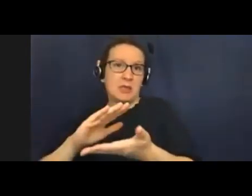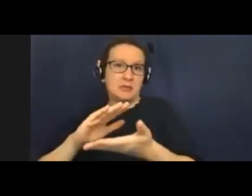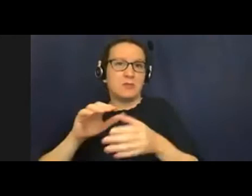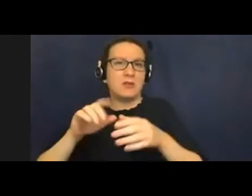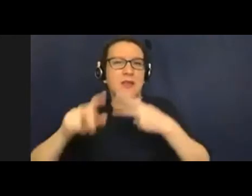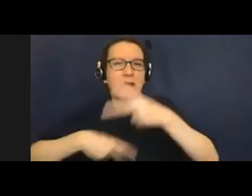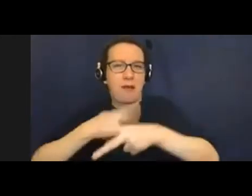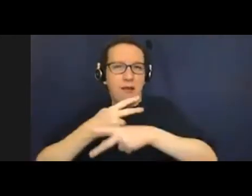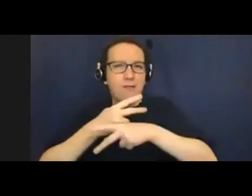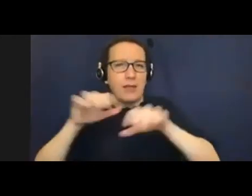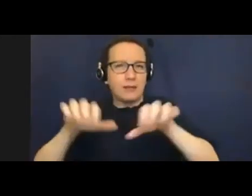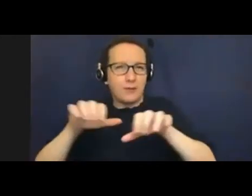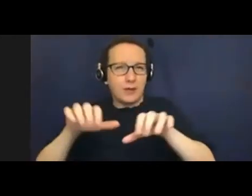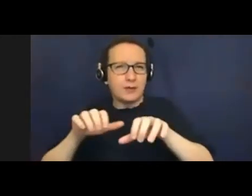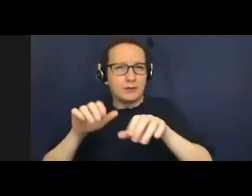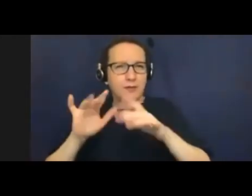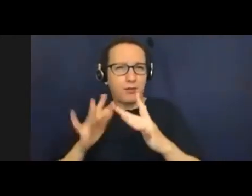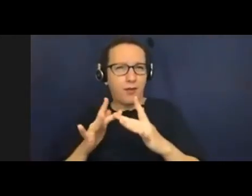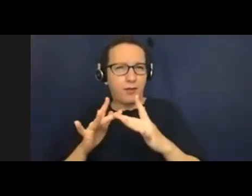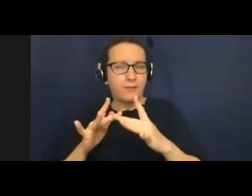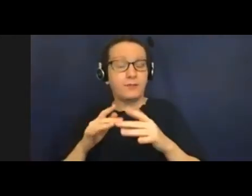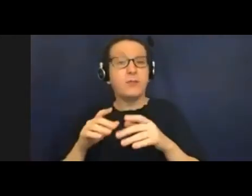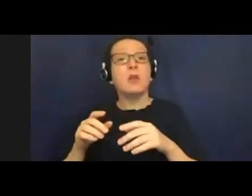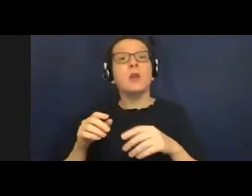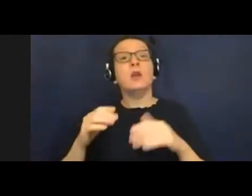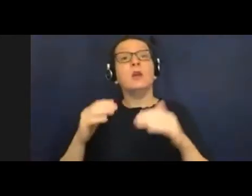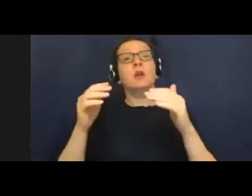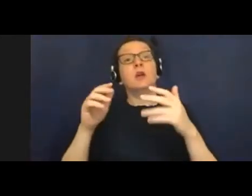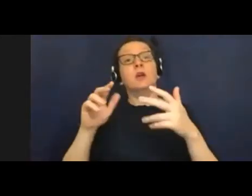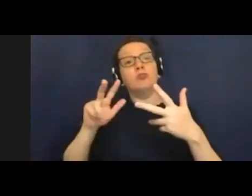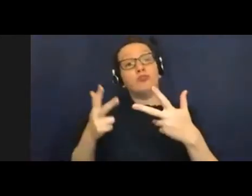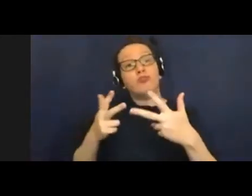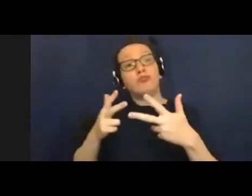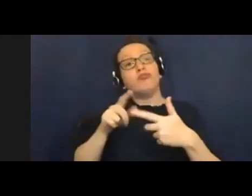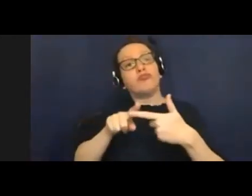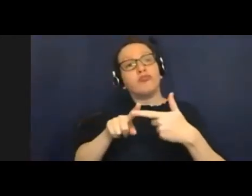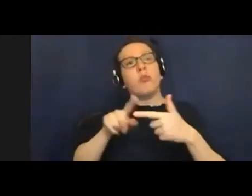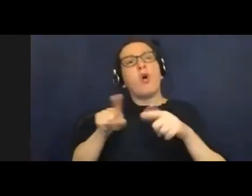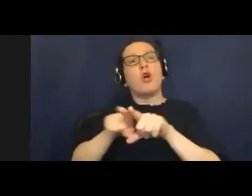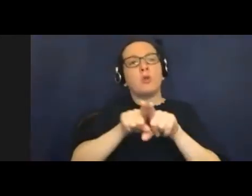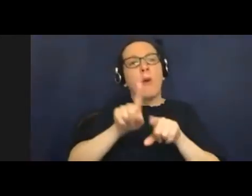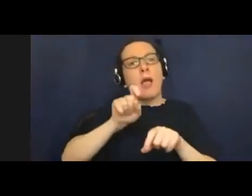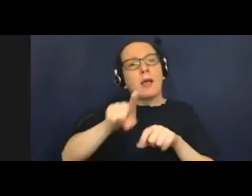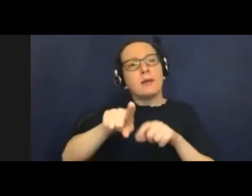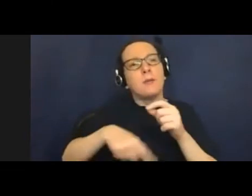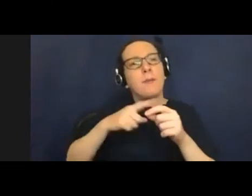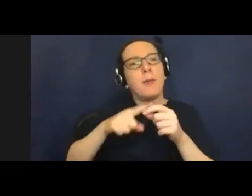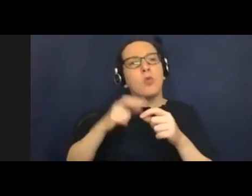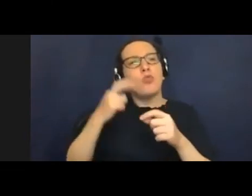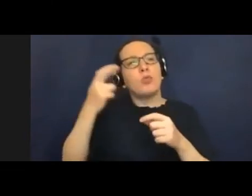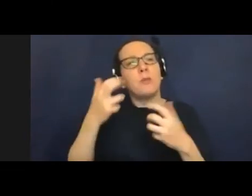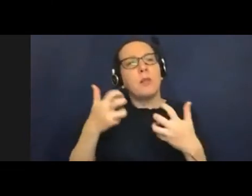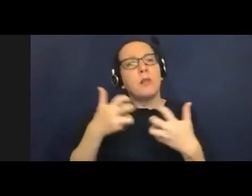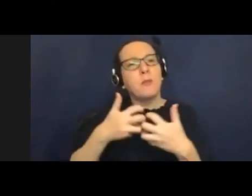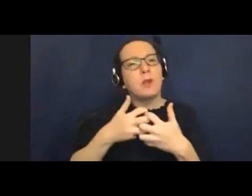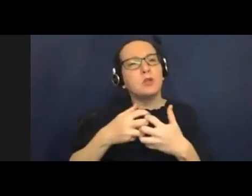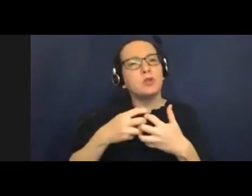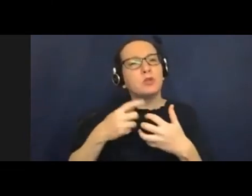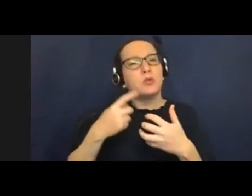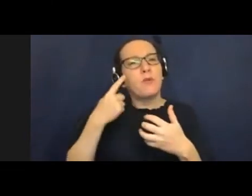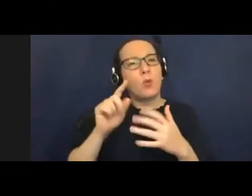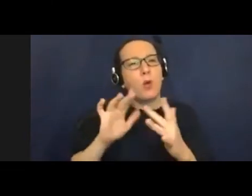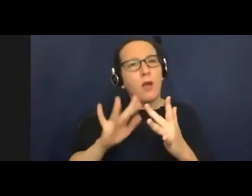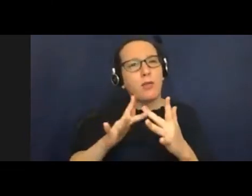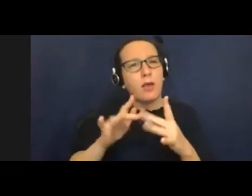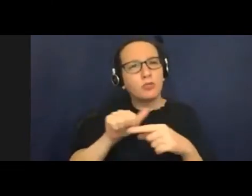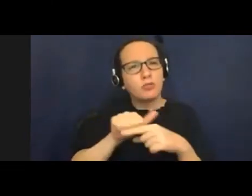And we also asked about reasonable accommodations that they might require in order to participate in an online training, because the answer to